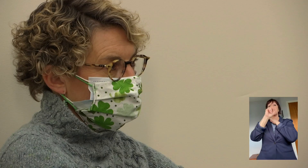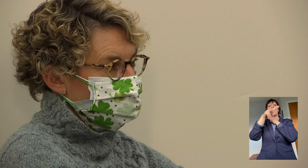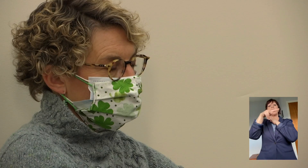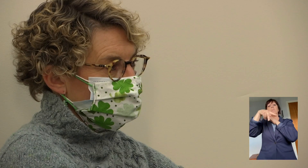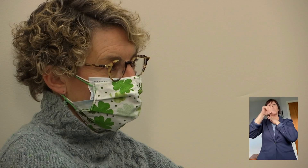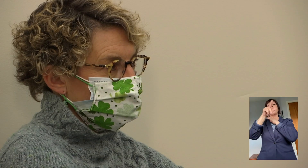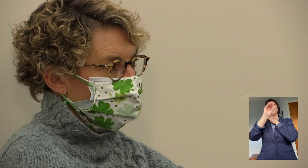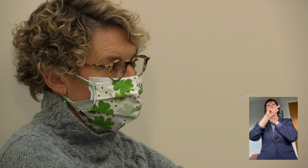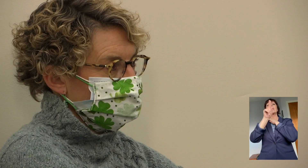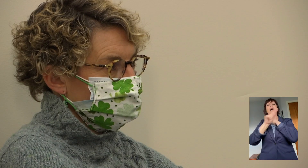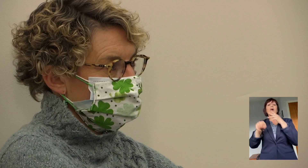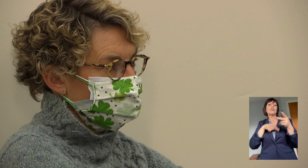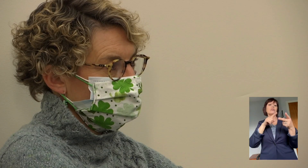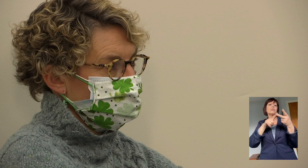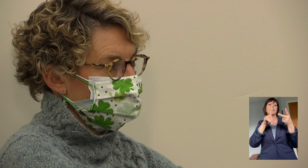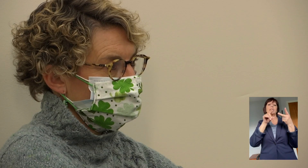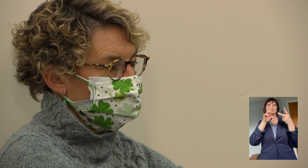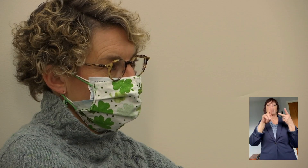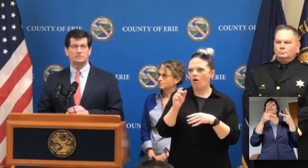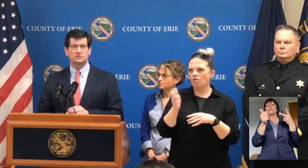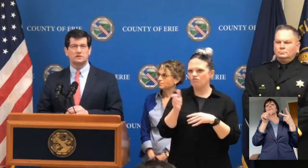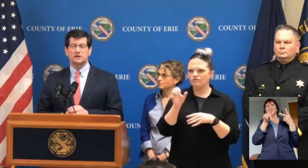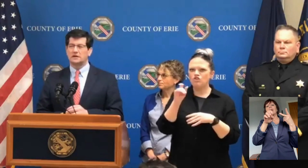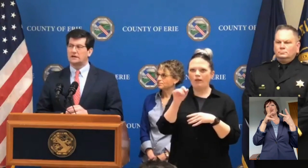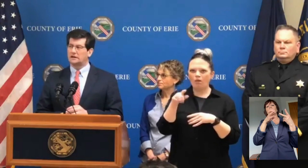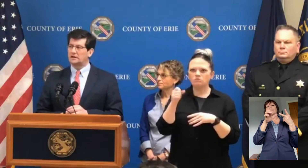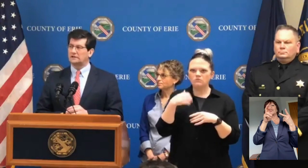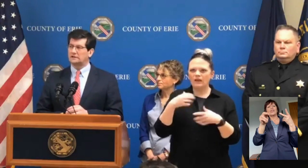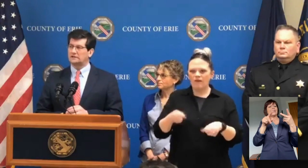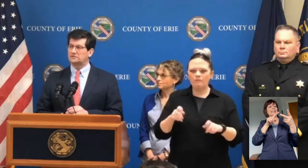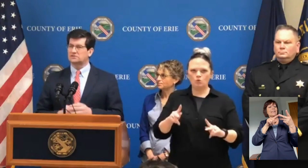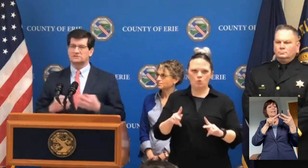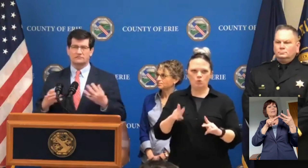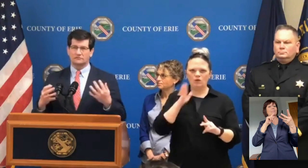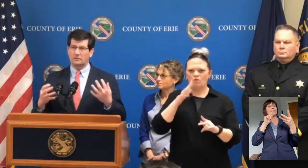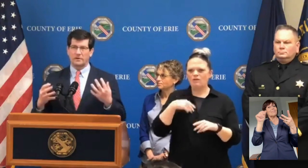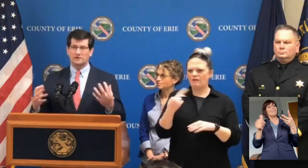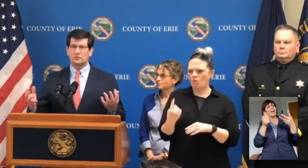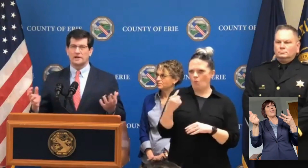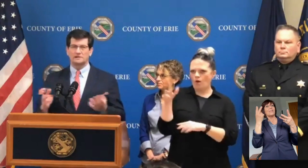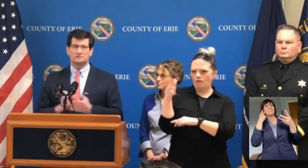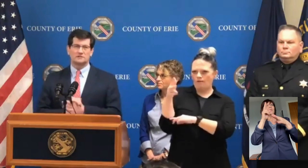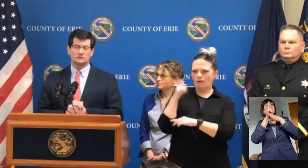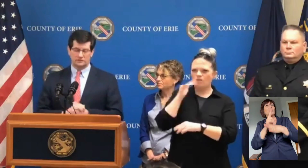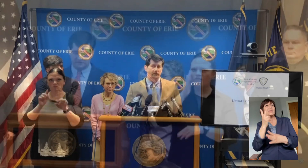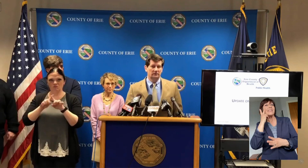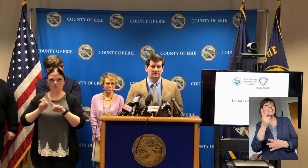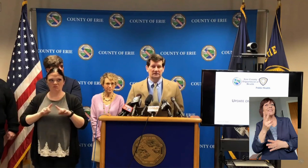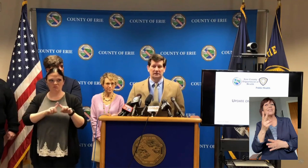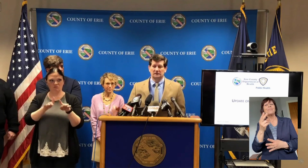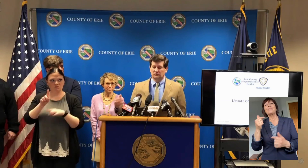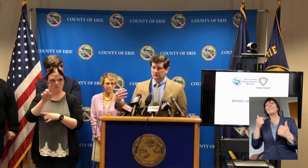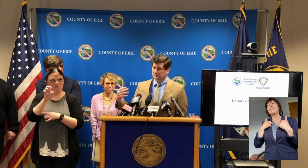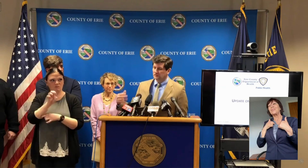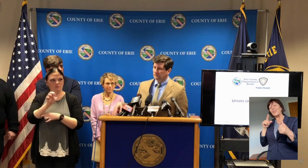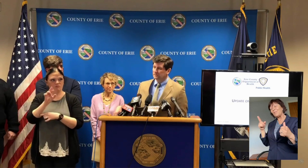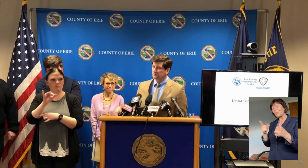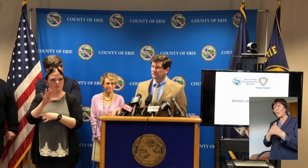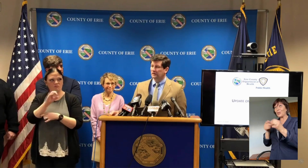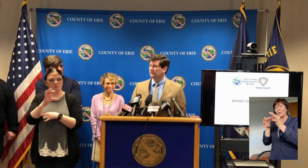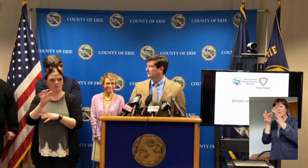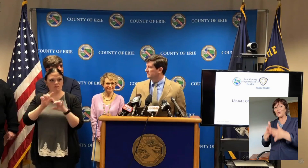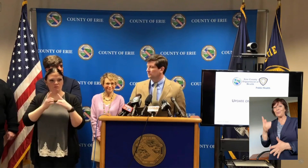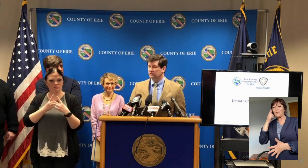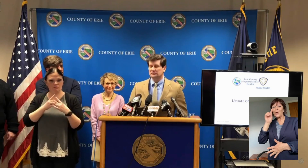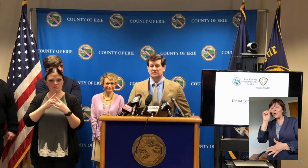Poloncarz and Health Commissioner Dr. Gail Burstein. But they're not the only ones we've grown accustomed to. I was the very first interpreter for the